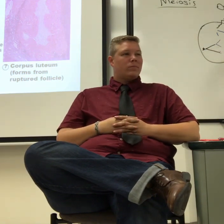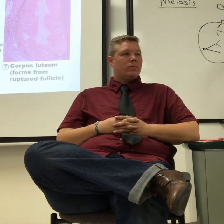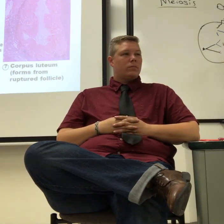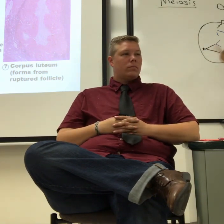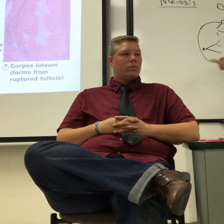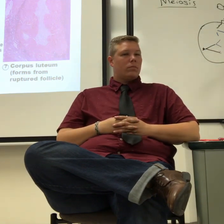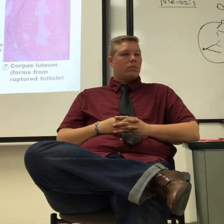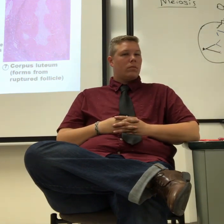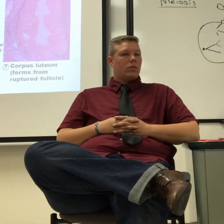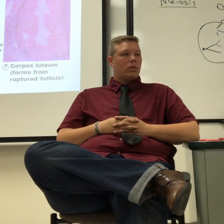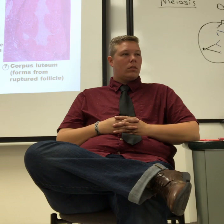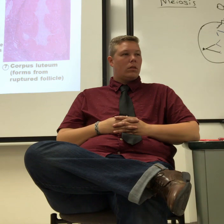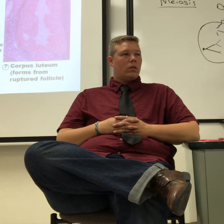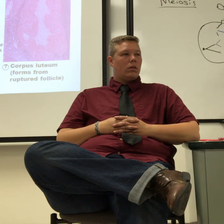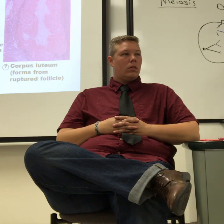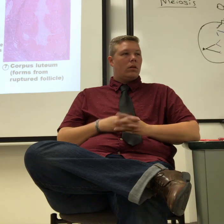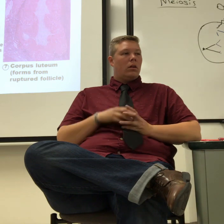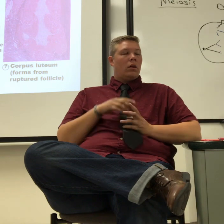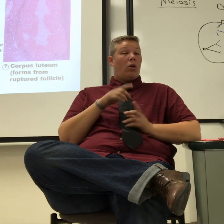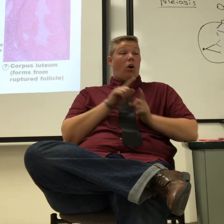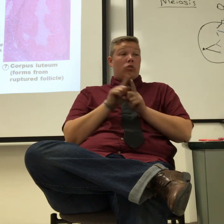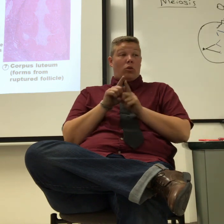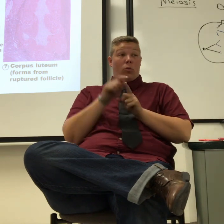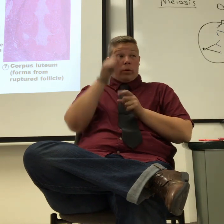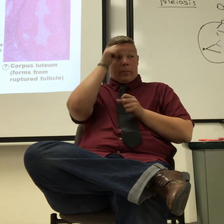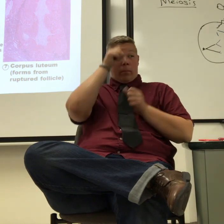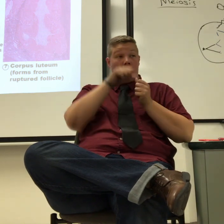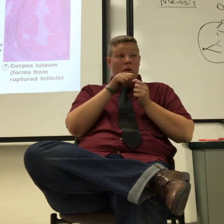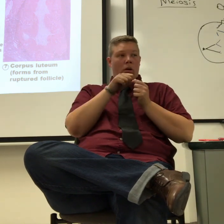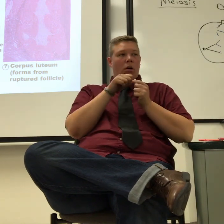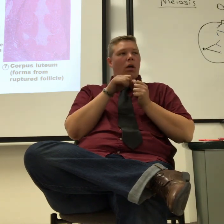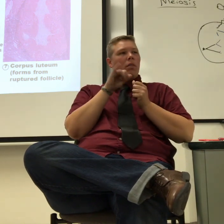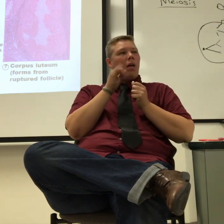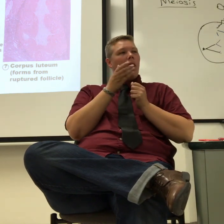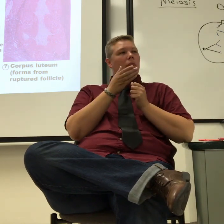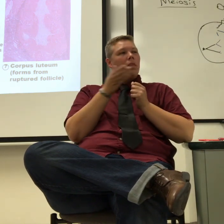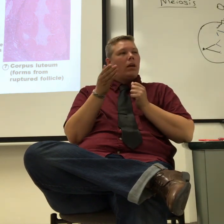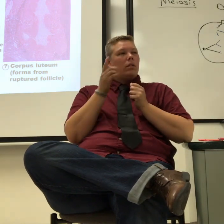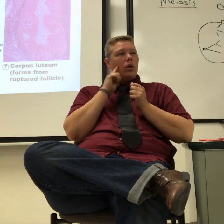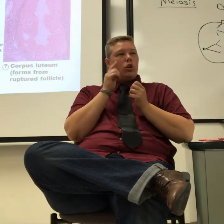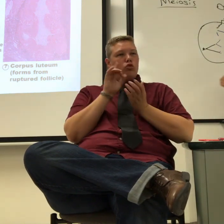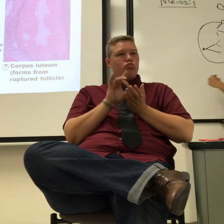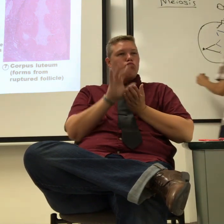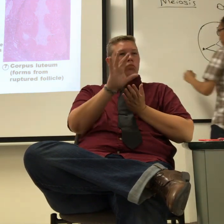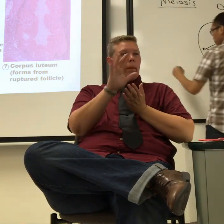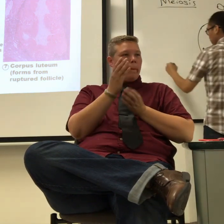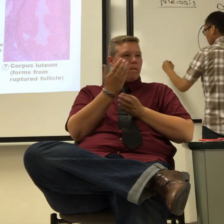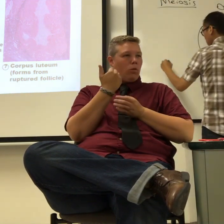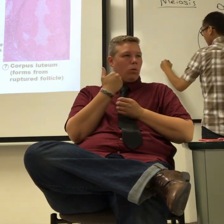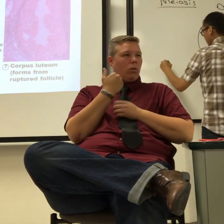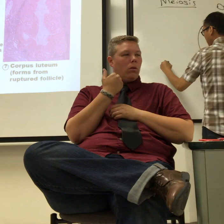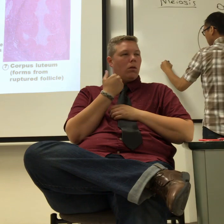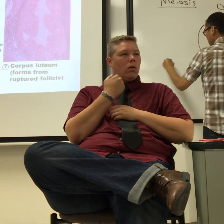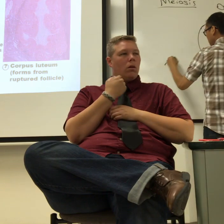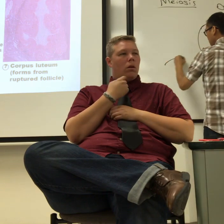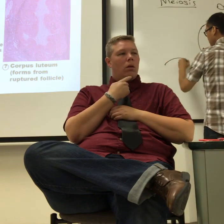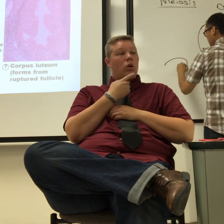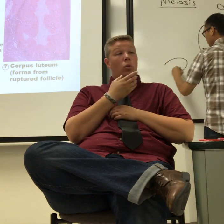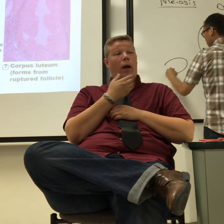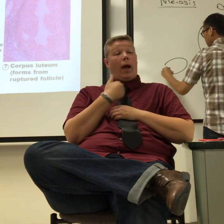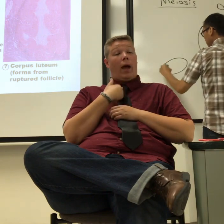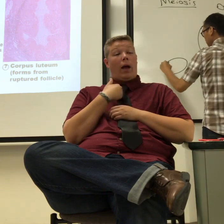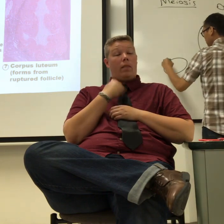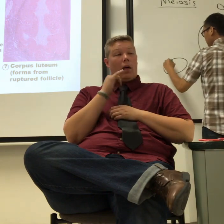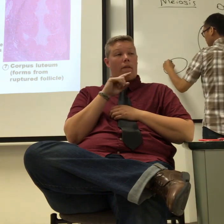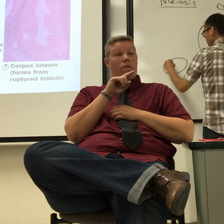Okay, and let's not forget about the thing you ejected from before. You had